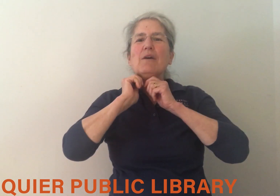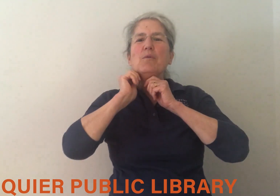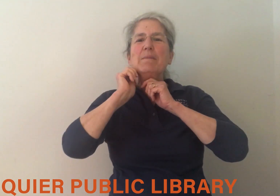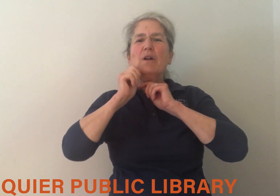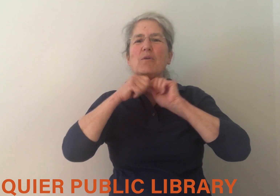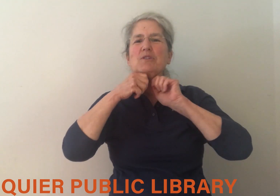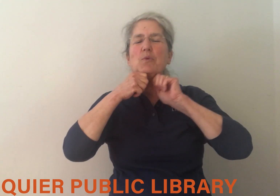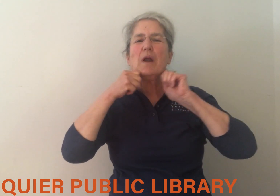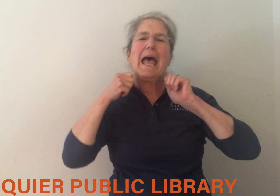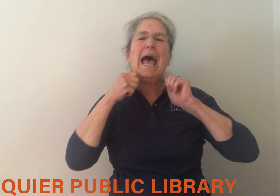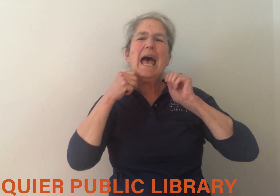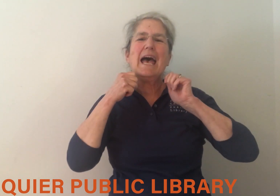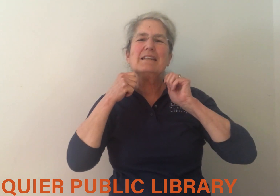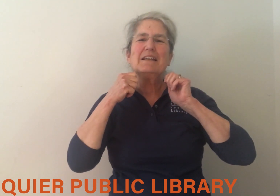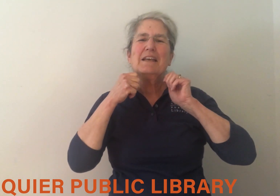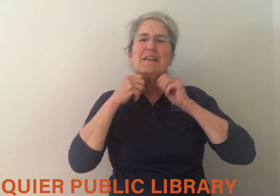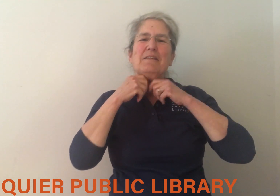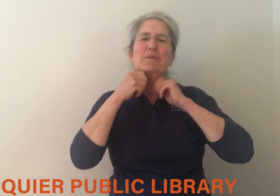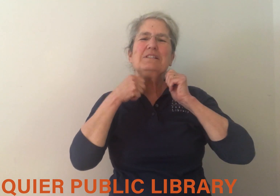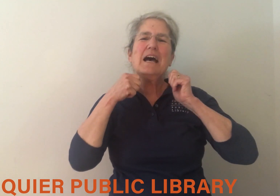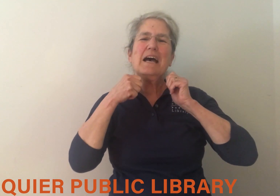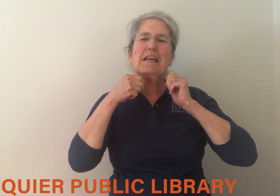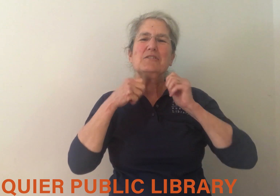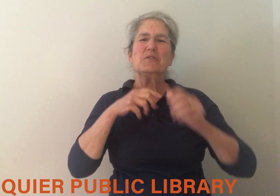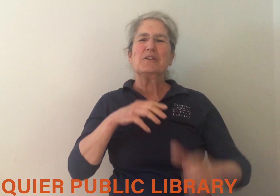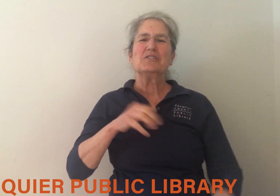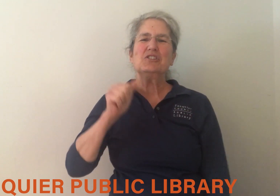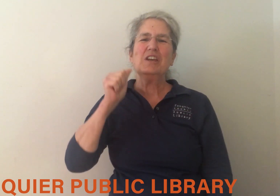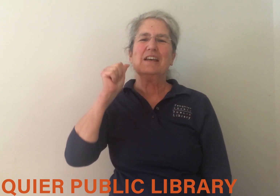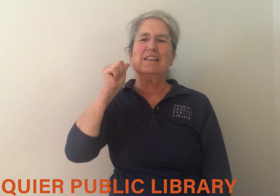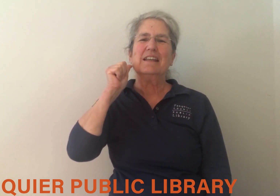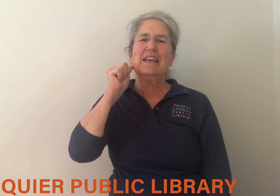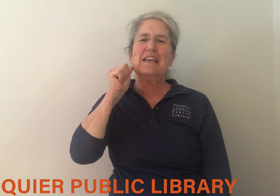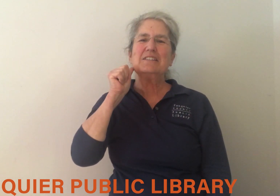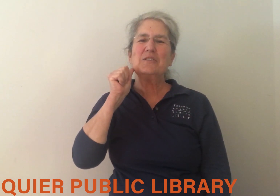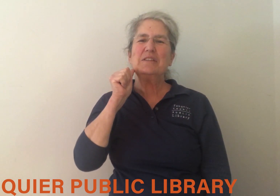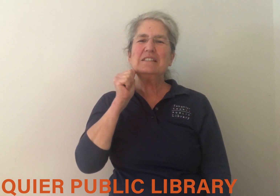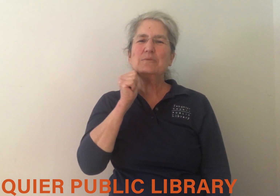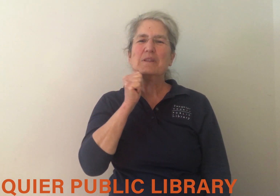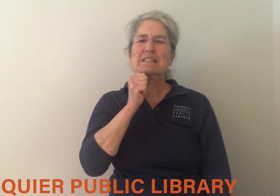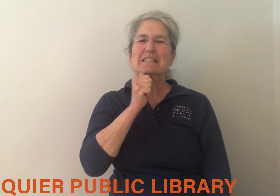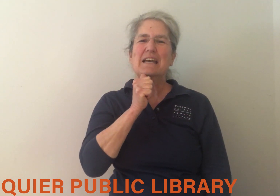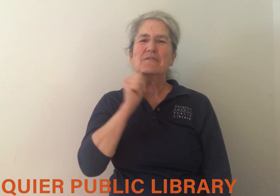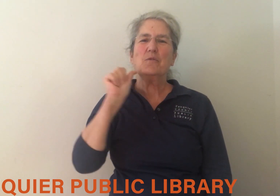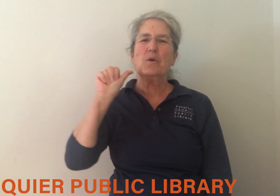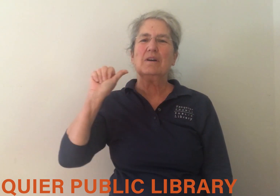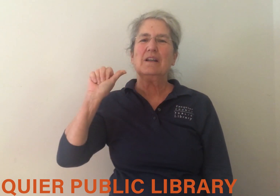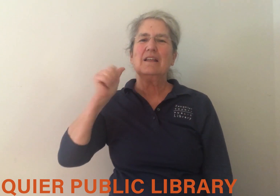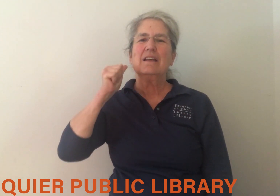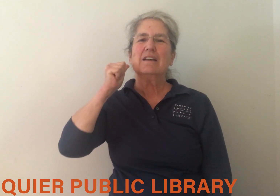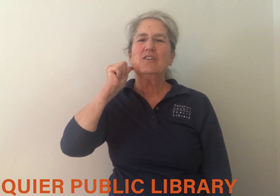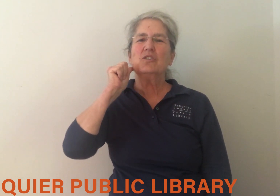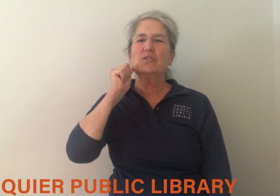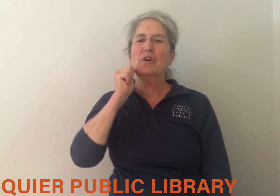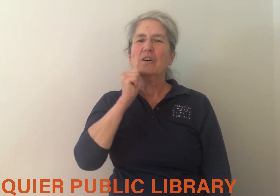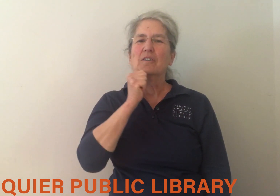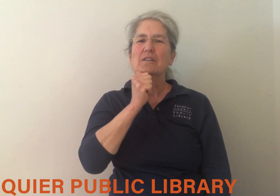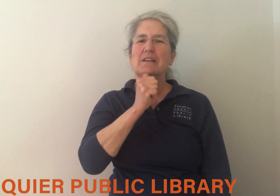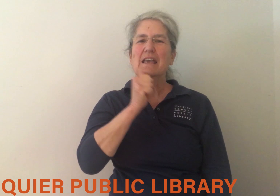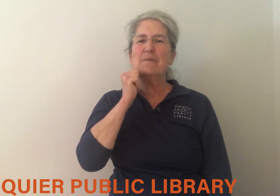women always wore a hat that would tie under their chin. And so this is where the sign for girl came